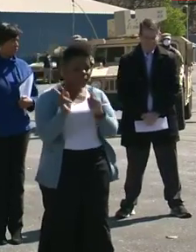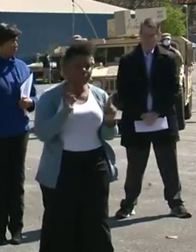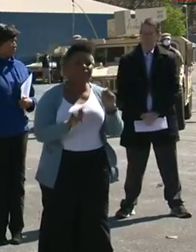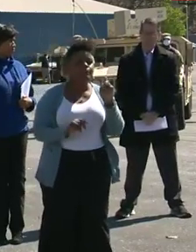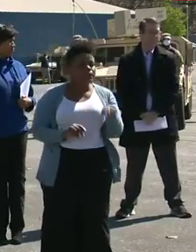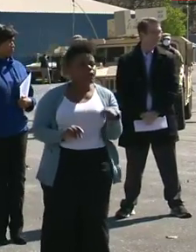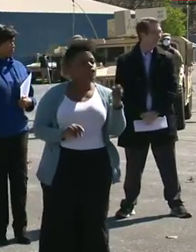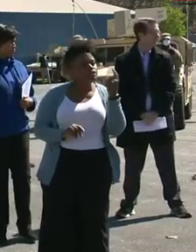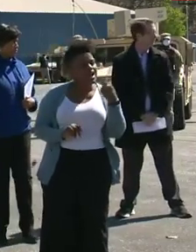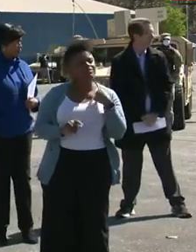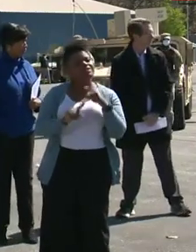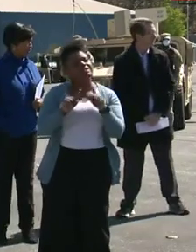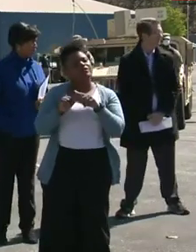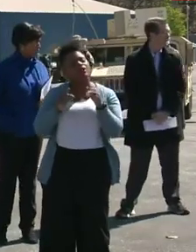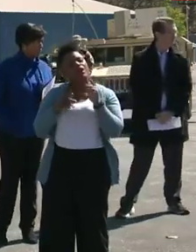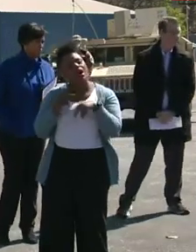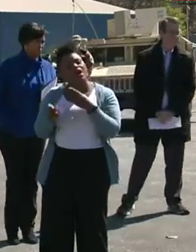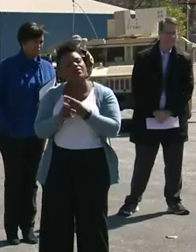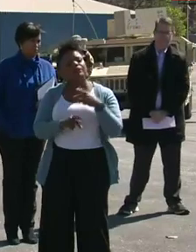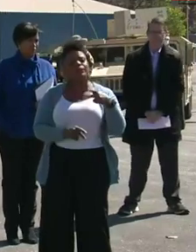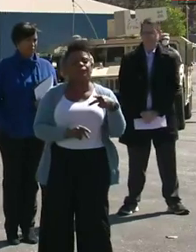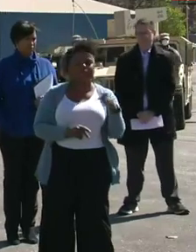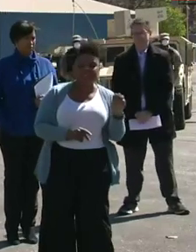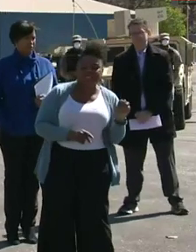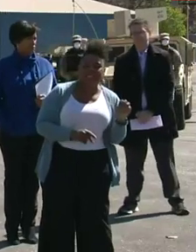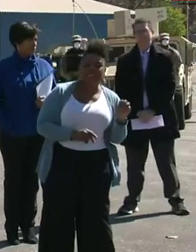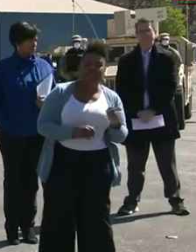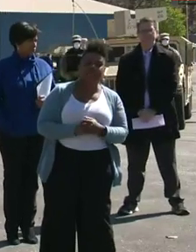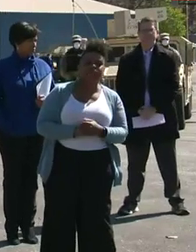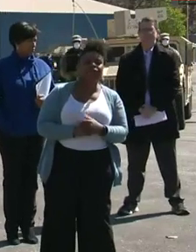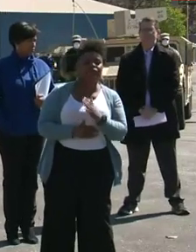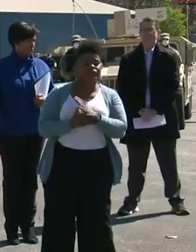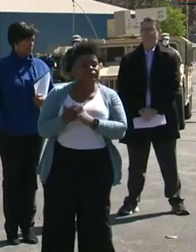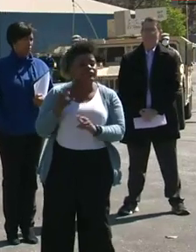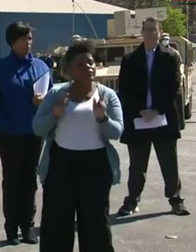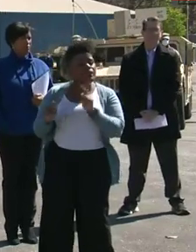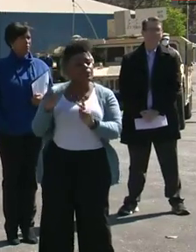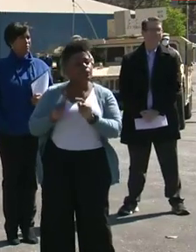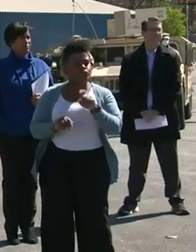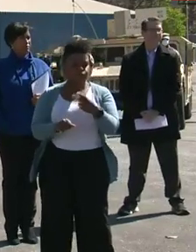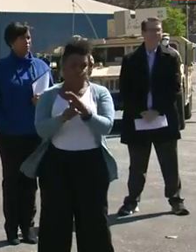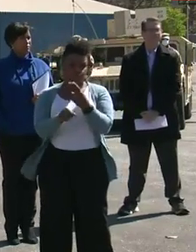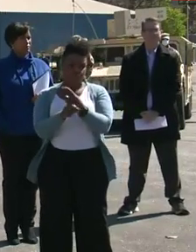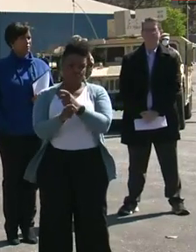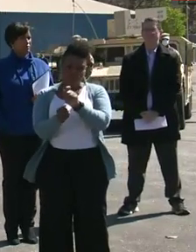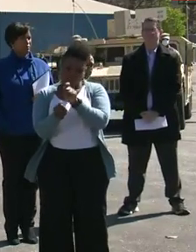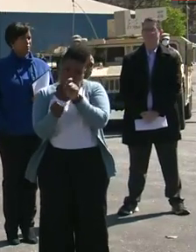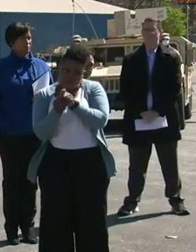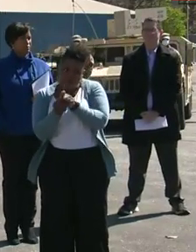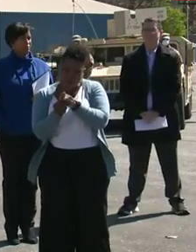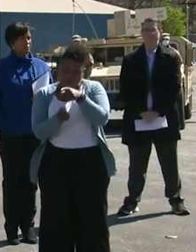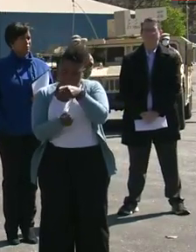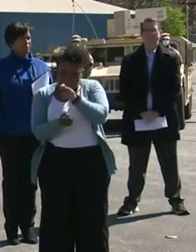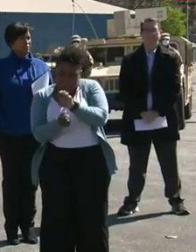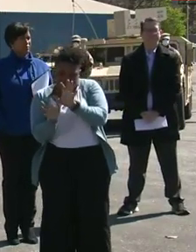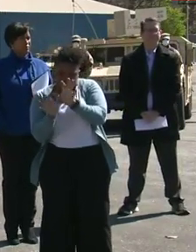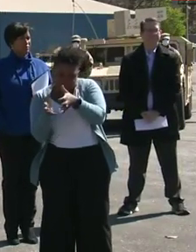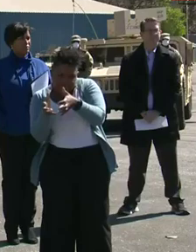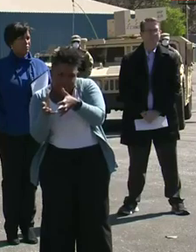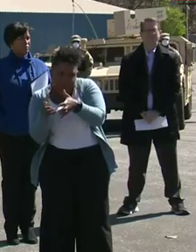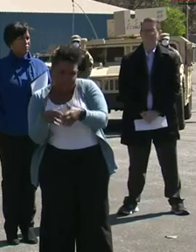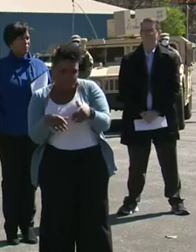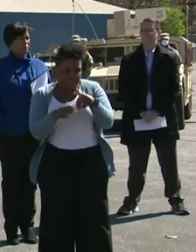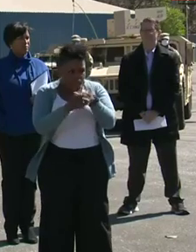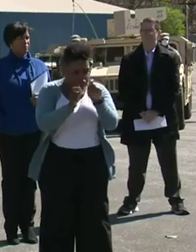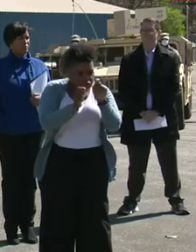and PPE should be used by certain individuals in certain situations. The gloves issue is one where